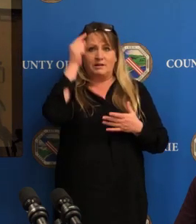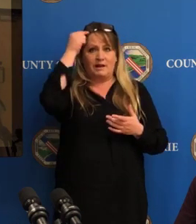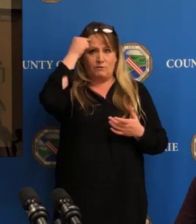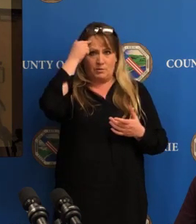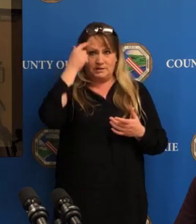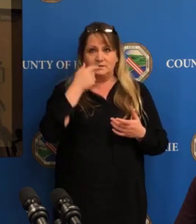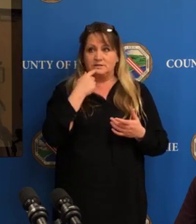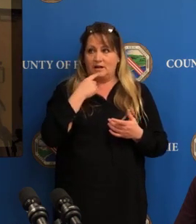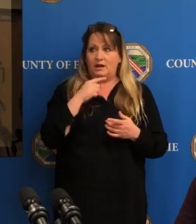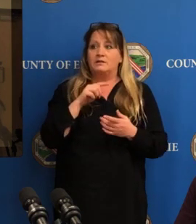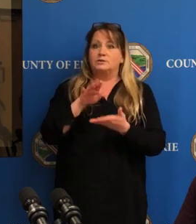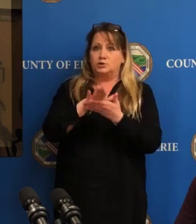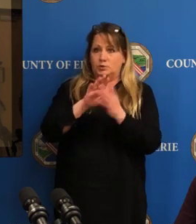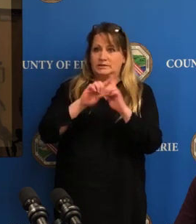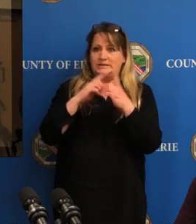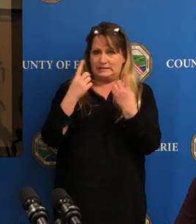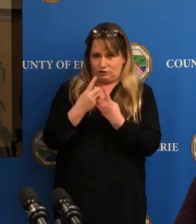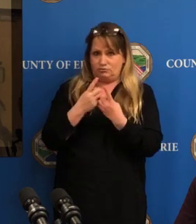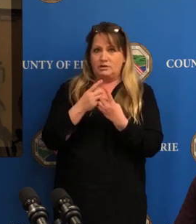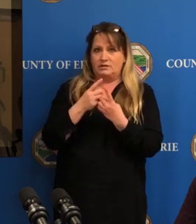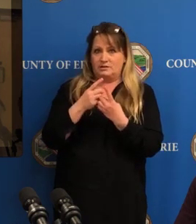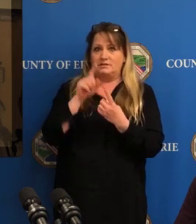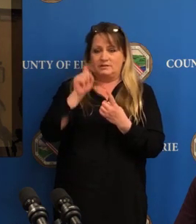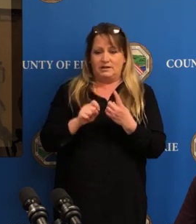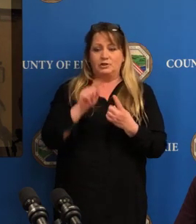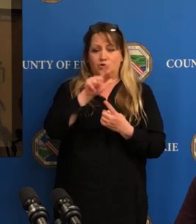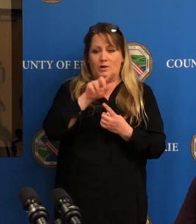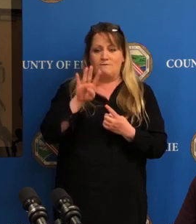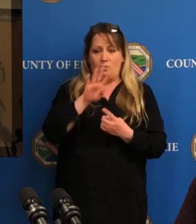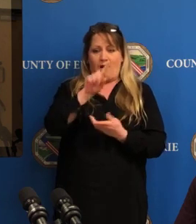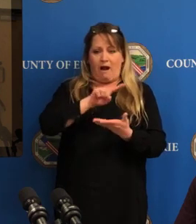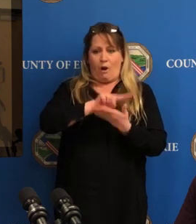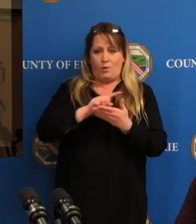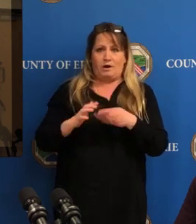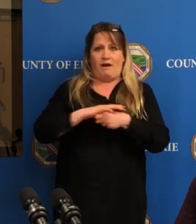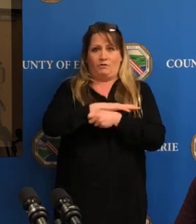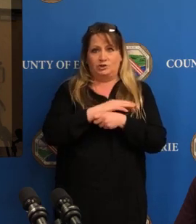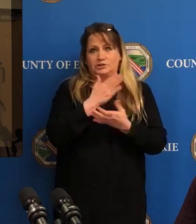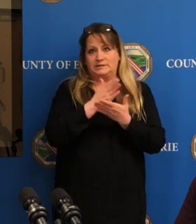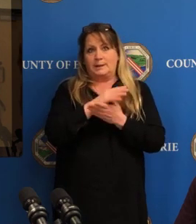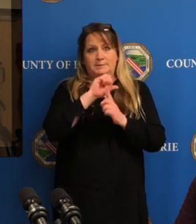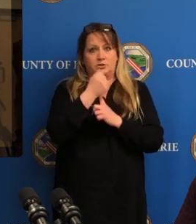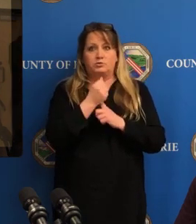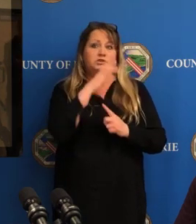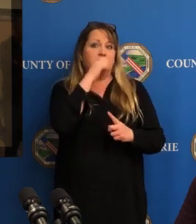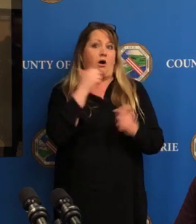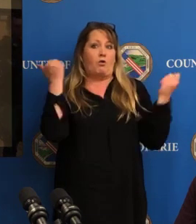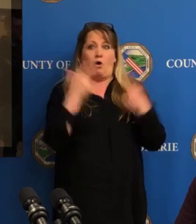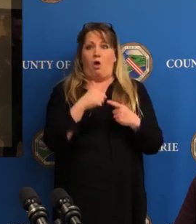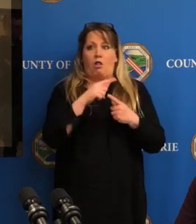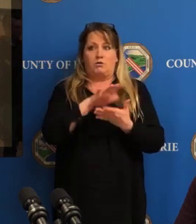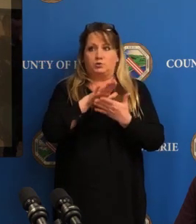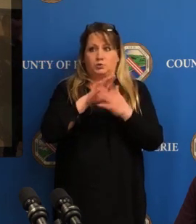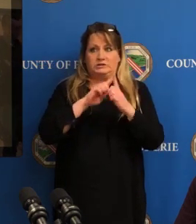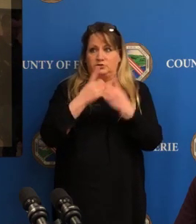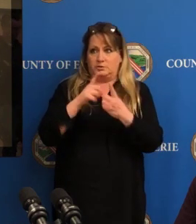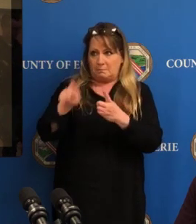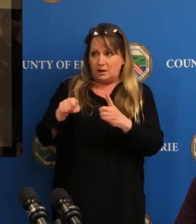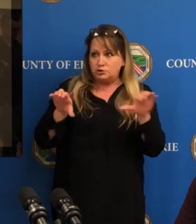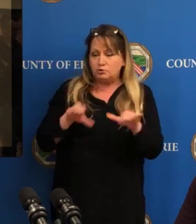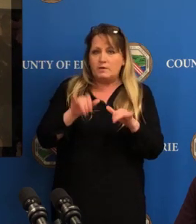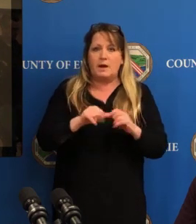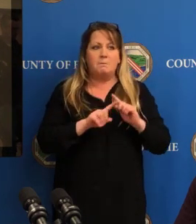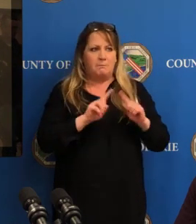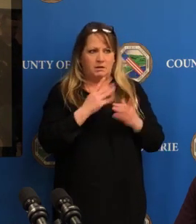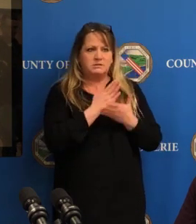school districts to provide daycare, and we need 24-hour coverage in some situations. We may not need it from every school district, but remember, there's healthcare workers